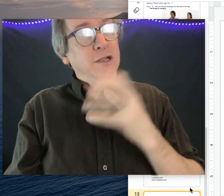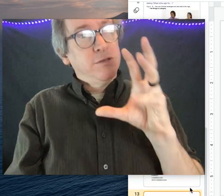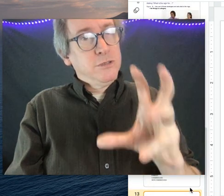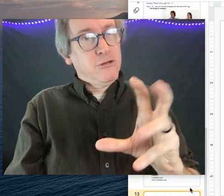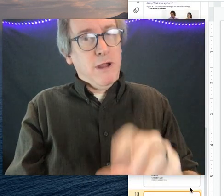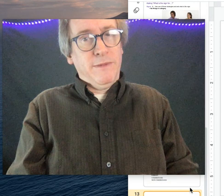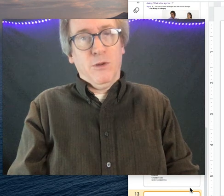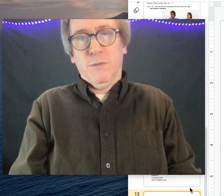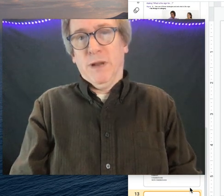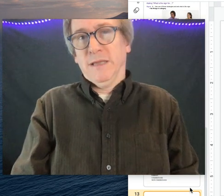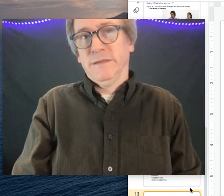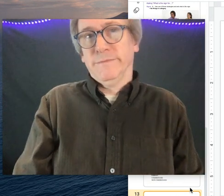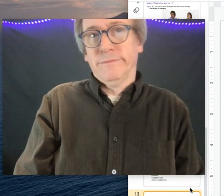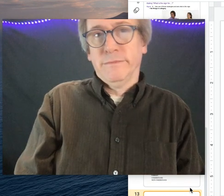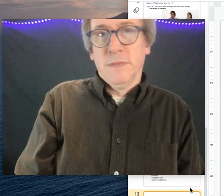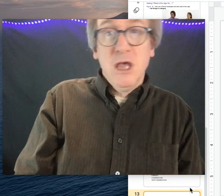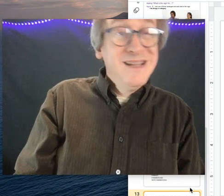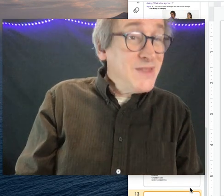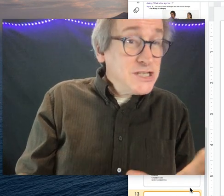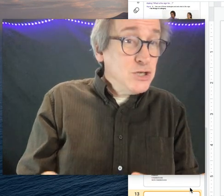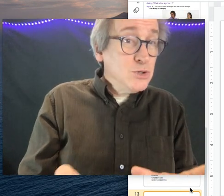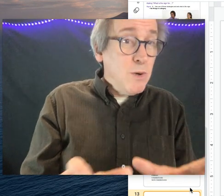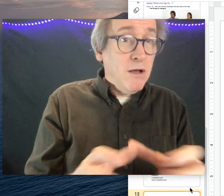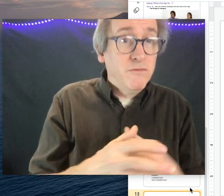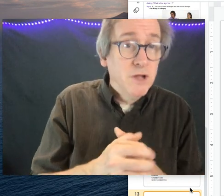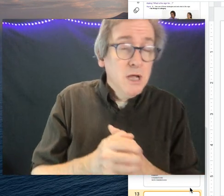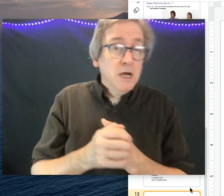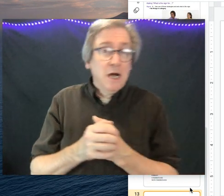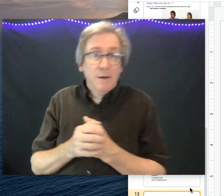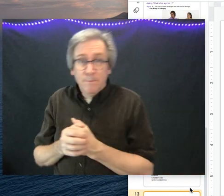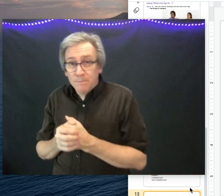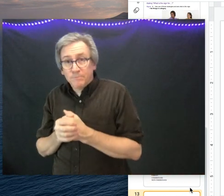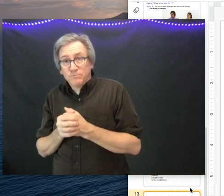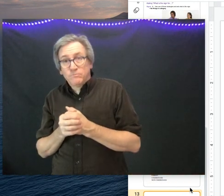of the videos crammed into one place. So that's 212.